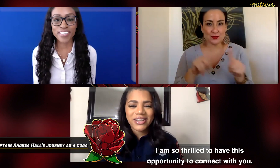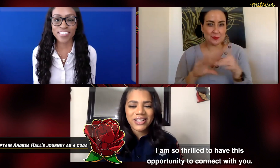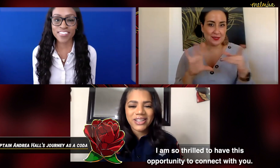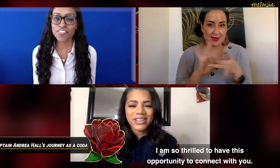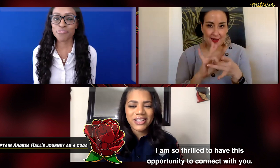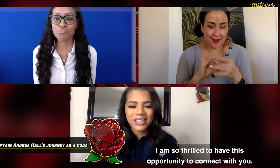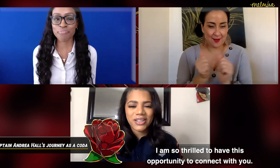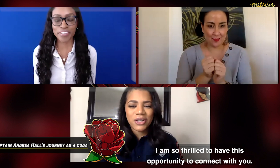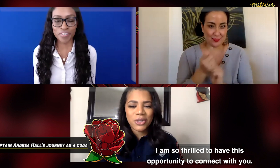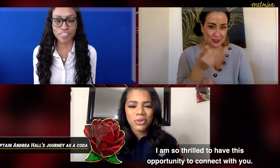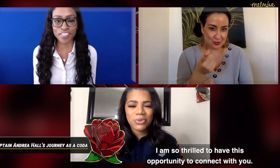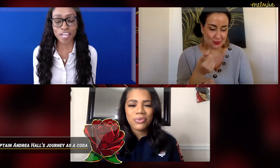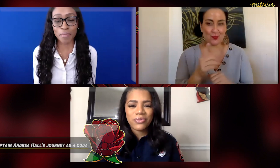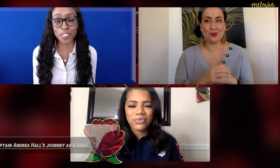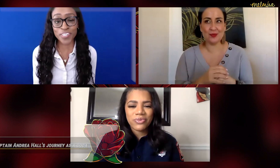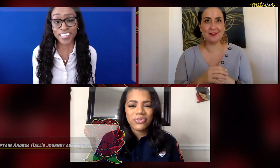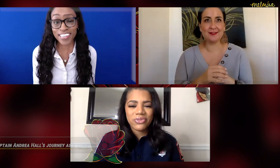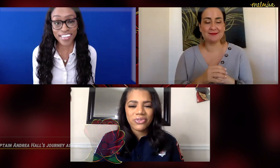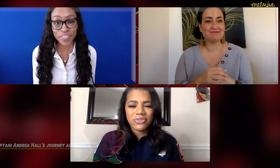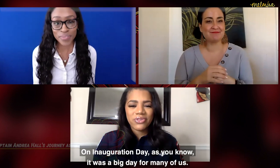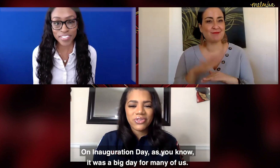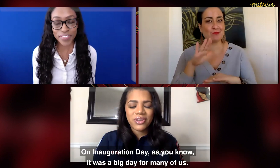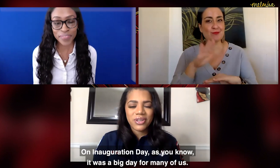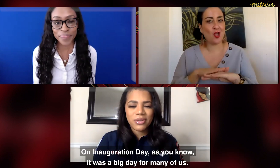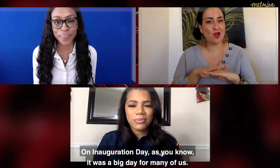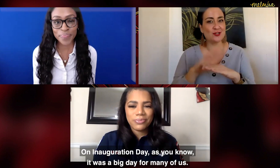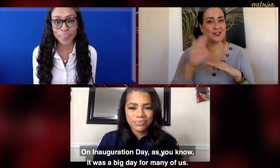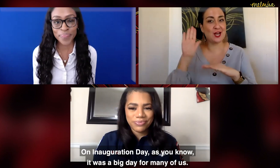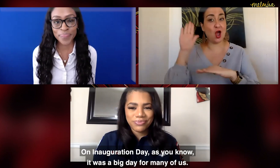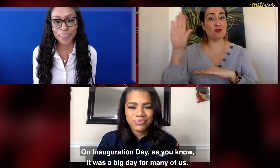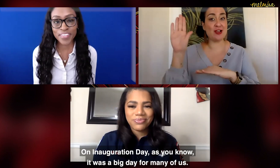I'm really just thrilled for this opportunity to connect with you.